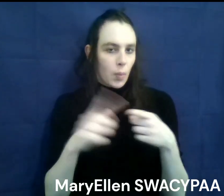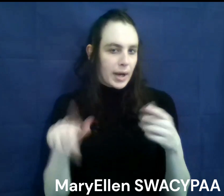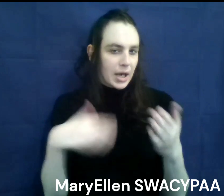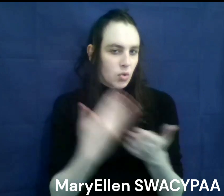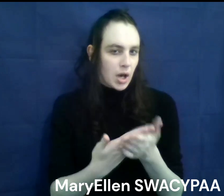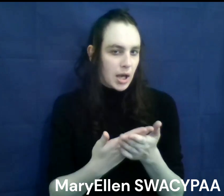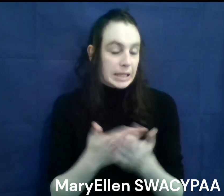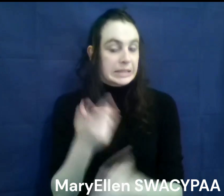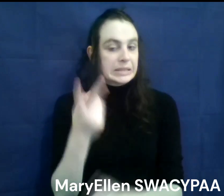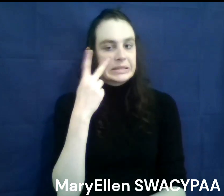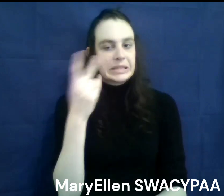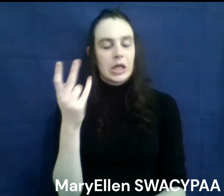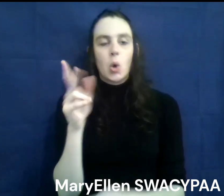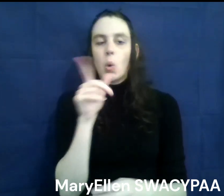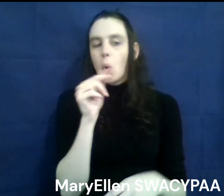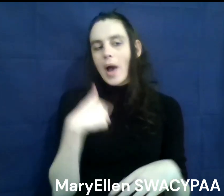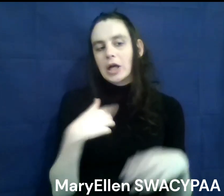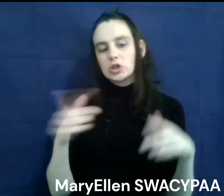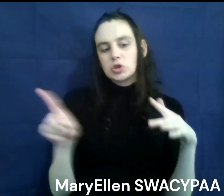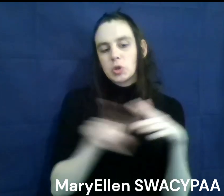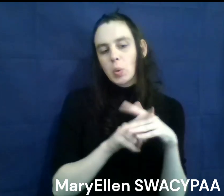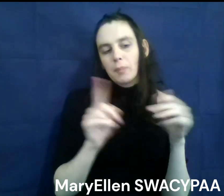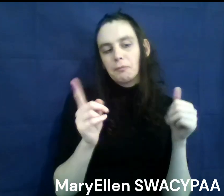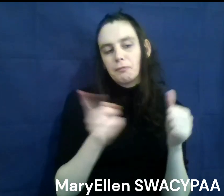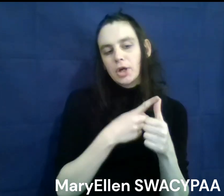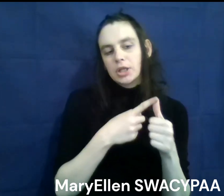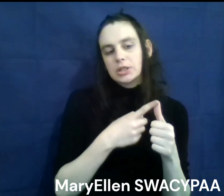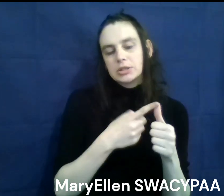who I arrived before, because I was such a great